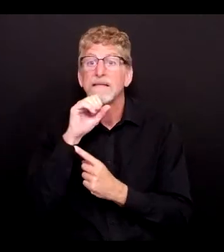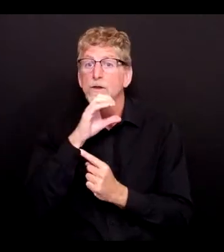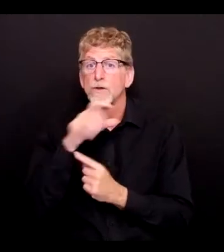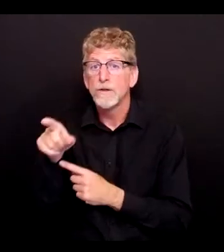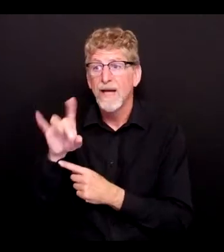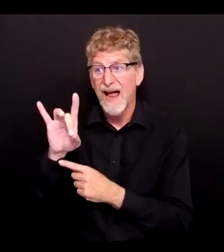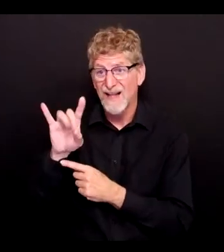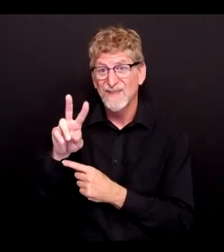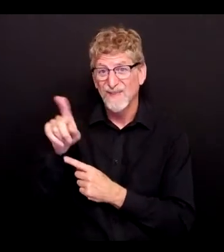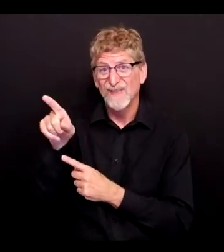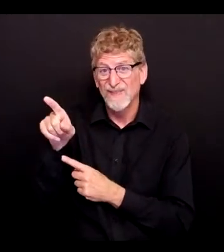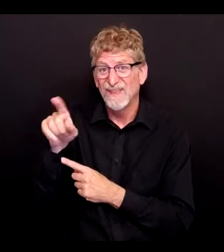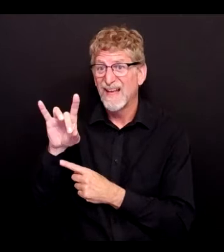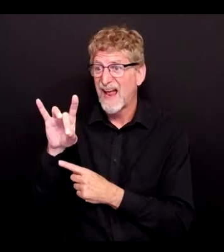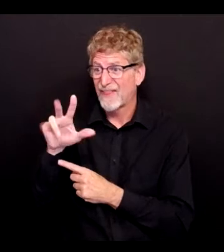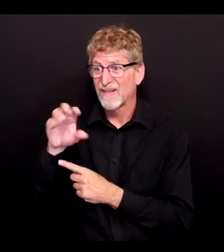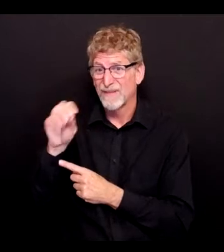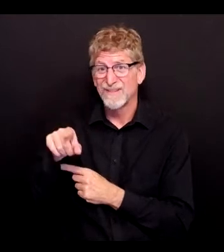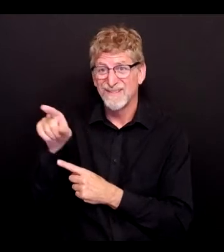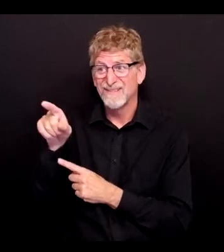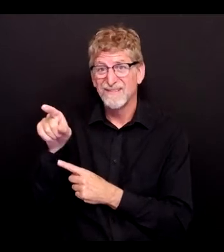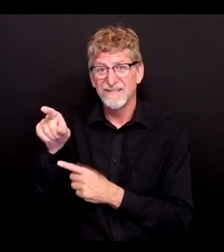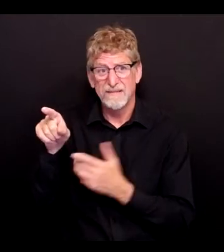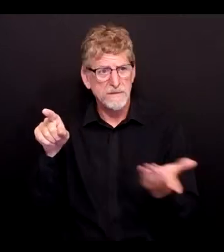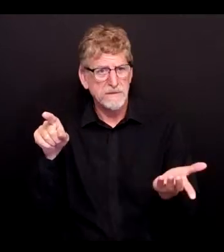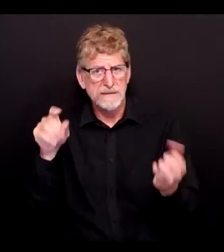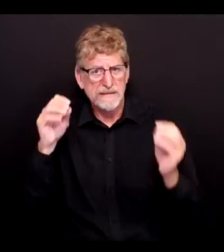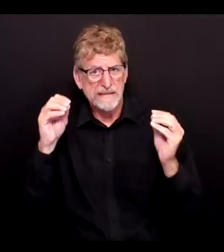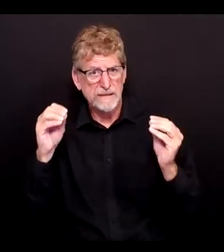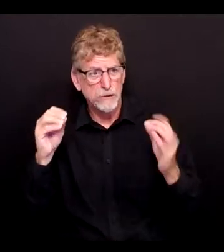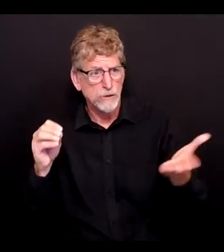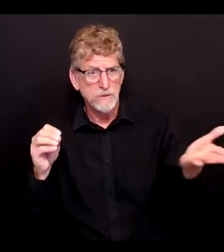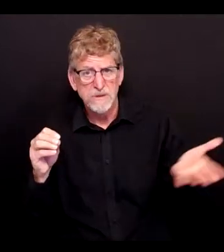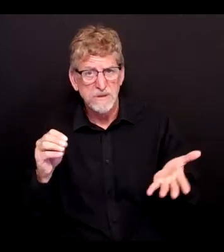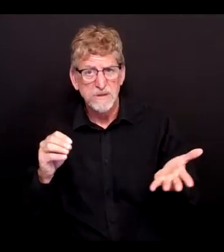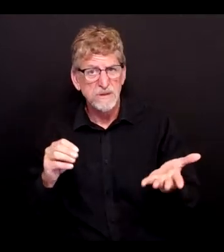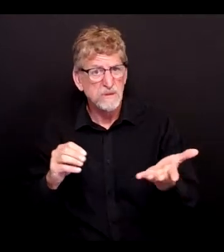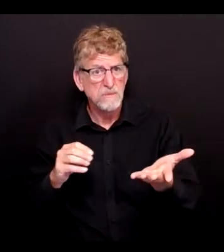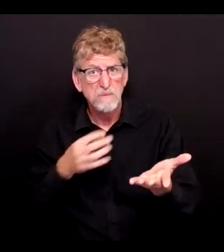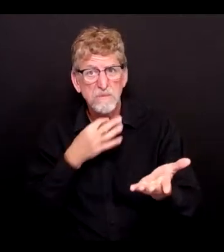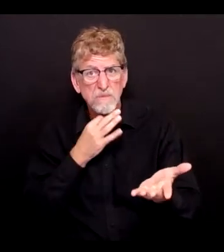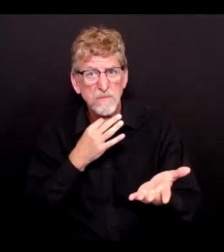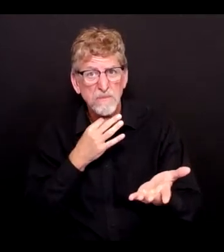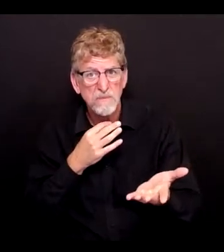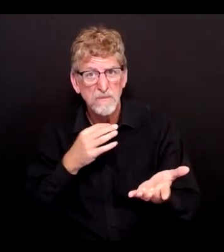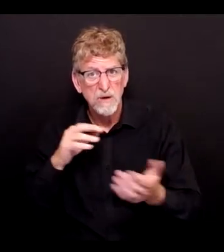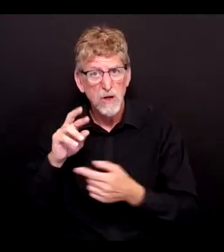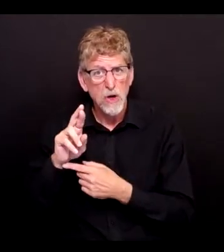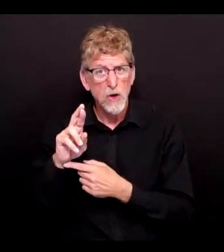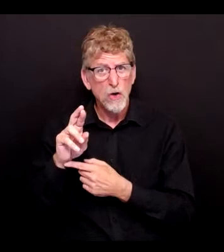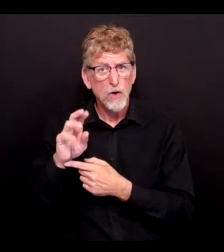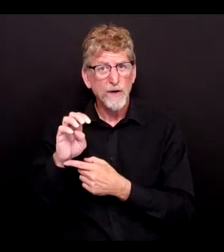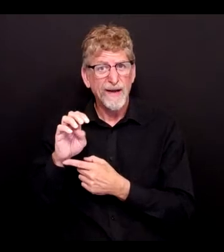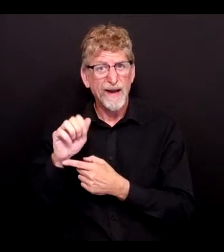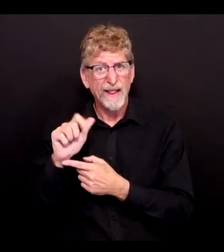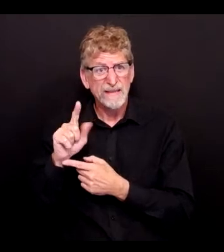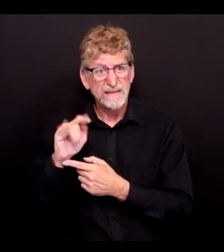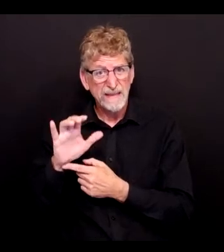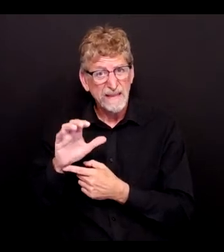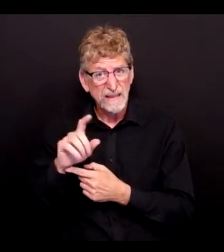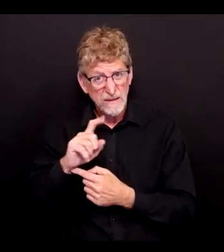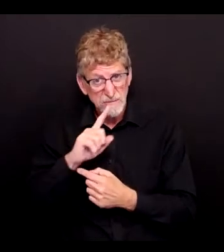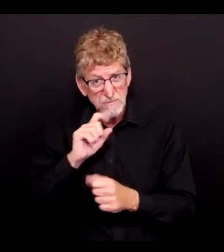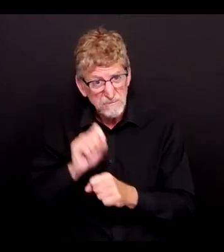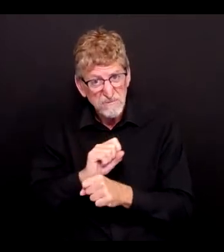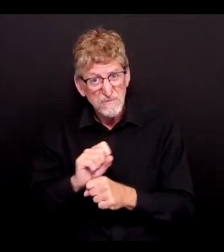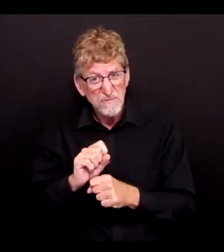guide, there is a cap. I guess I'm wondering if 80% is a realistic goal, if that's a goal that we'll actually ever reach, or is that something beyond